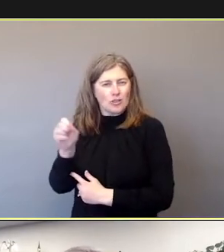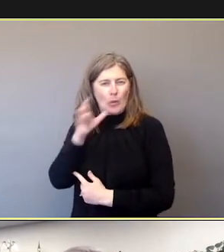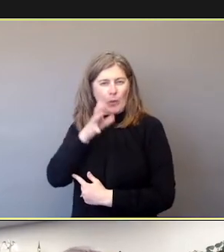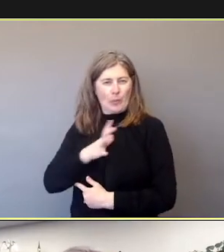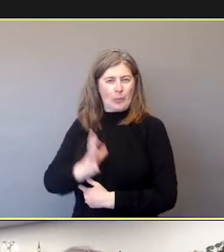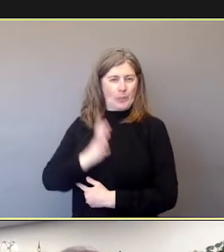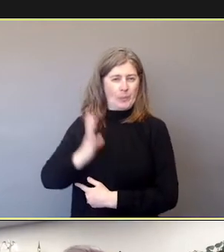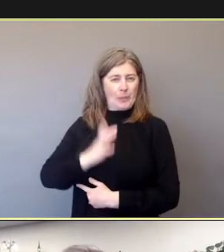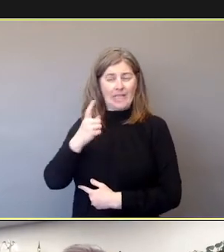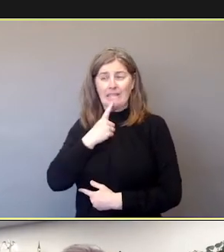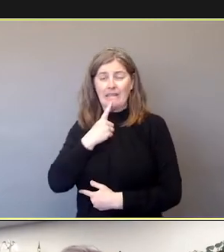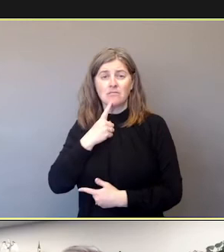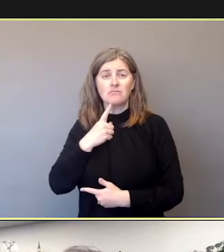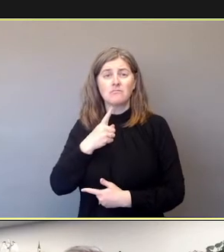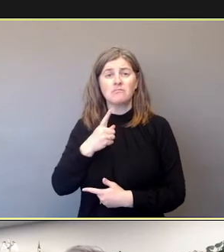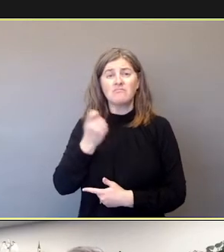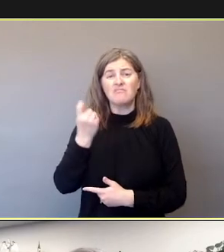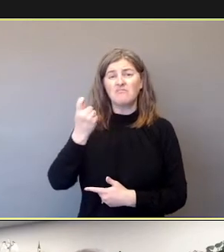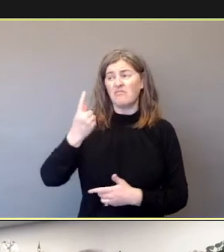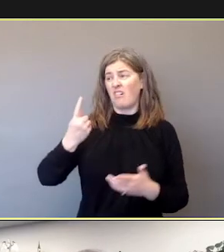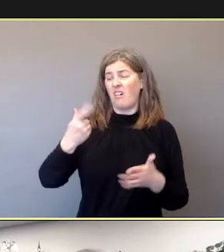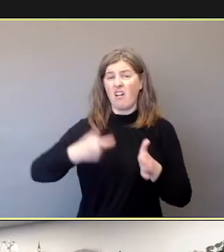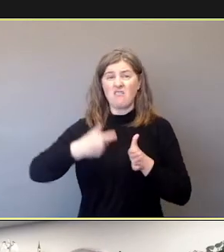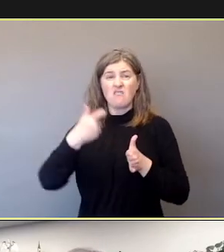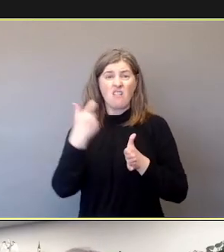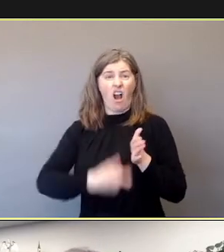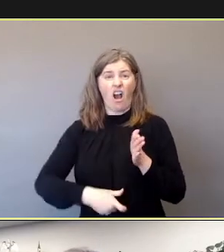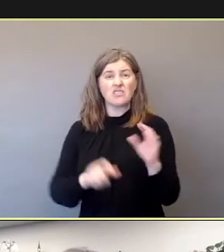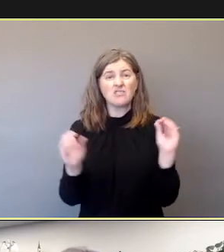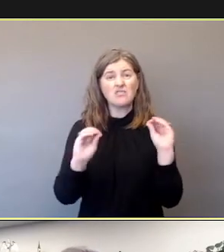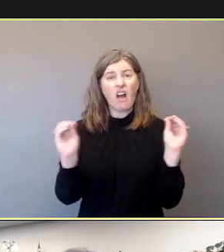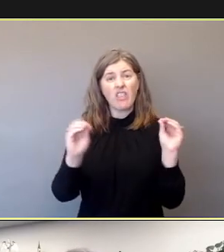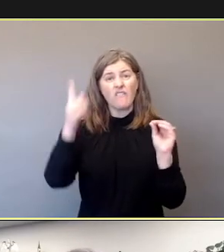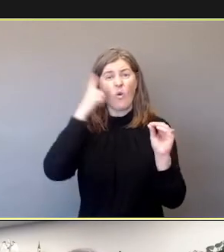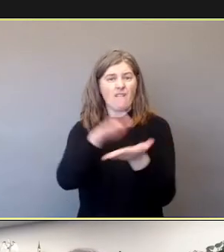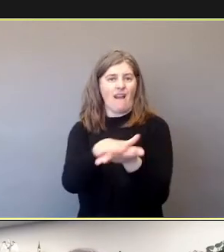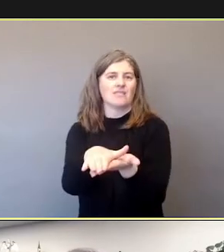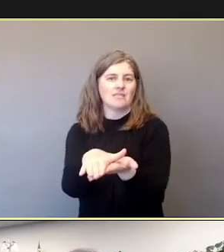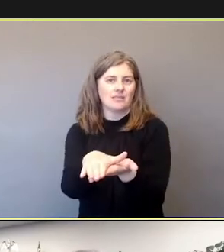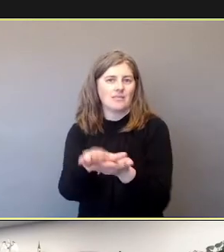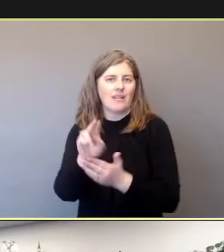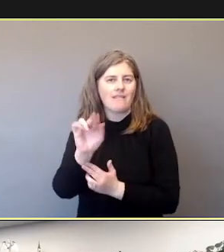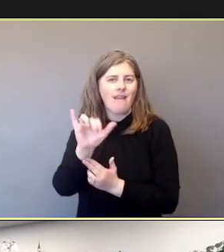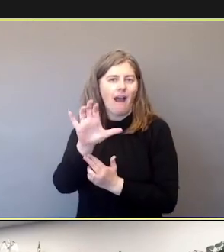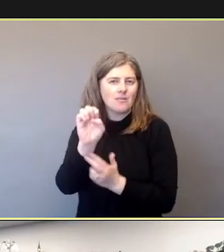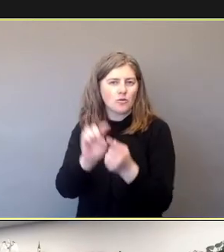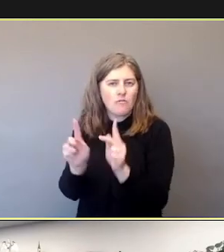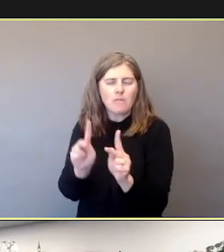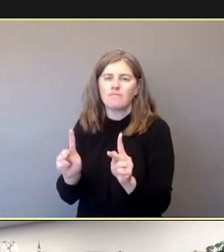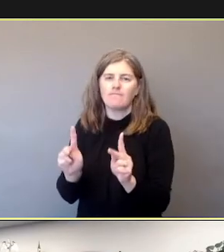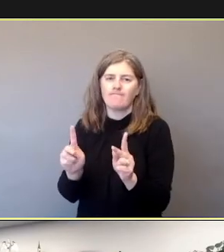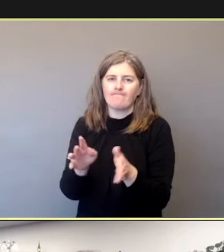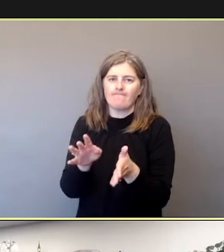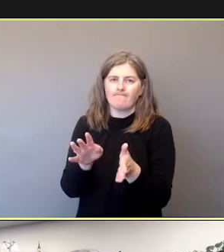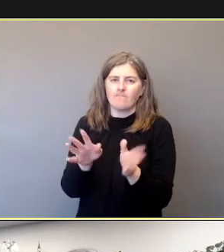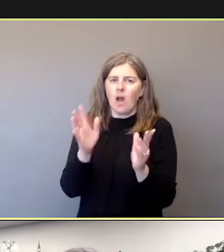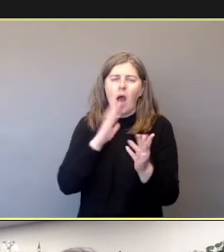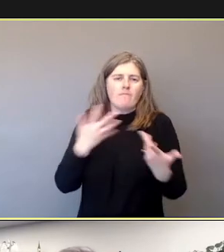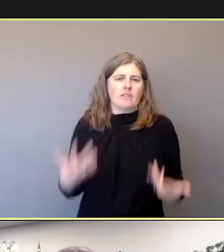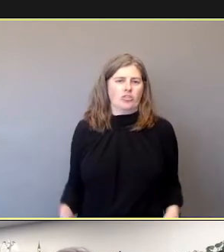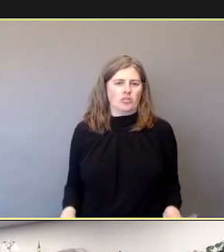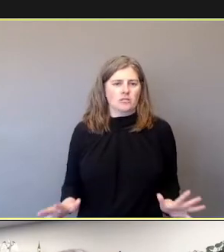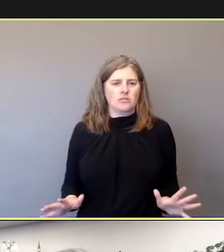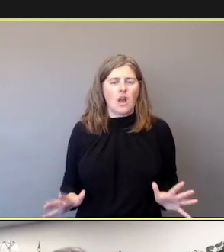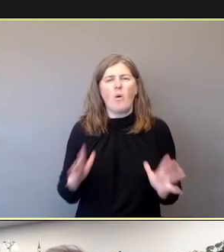wisely said, it doesn't cost anything to be nice to people. And so, Jody, I'm done, and I'd like to extend the